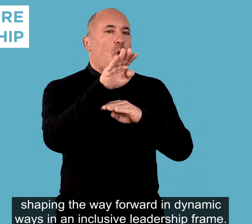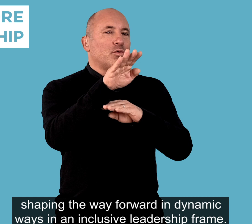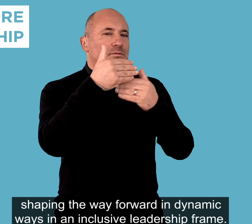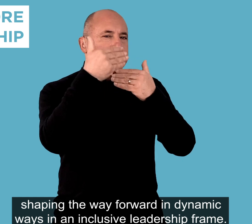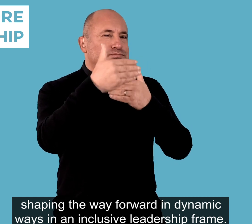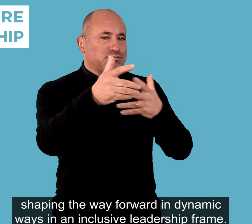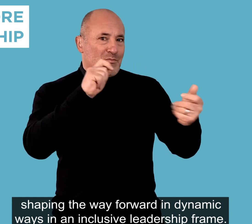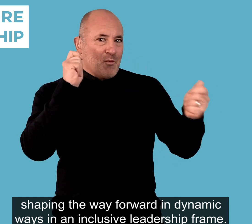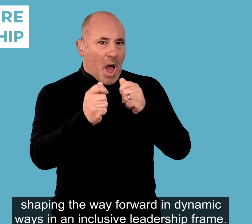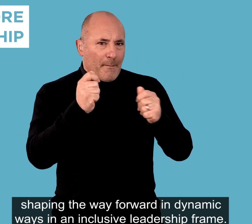inclusive leadership frame